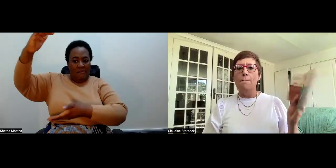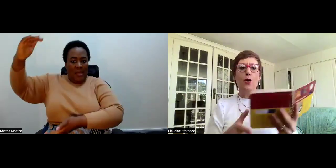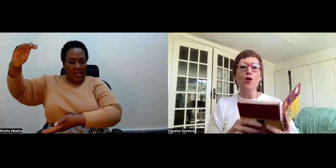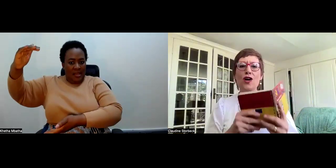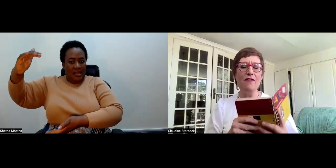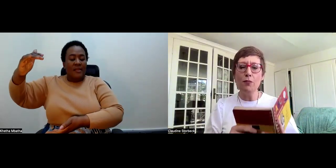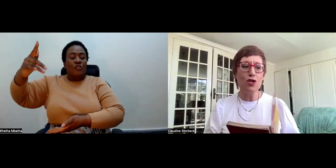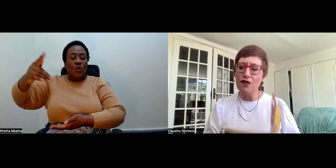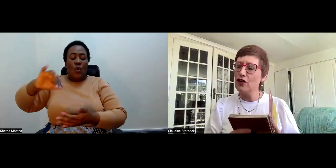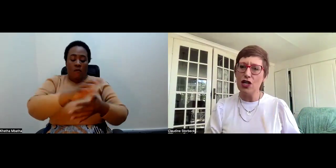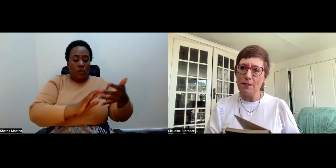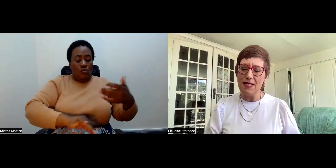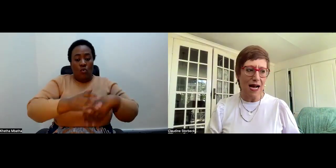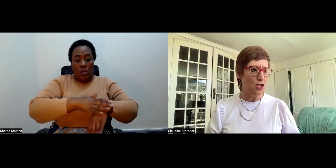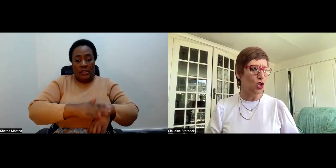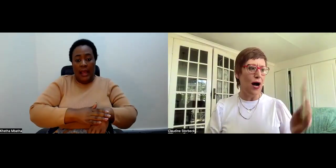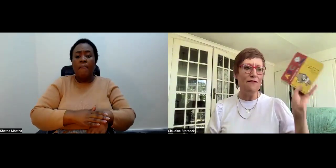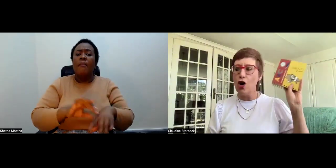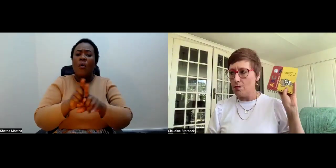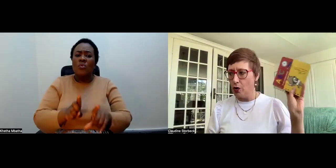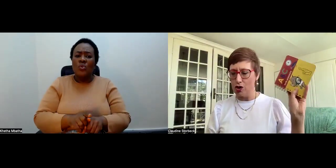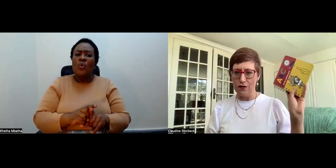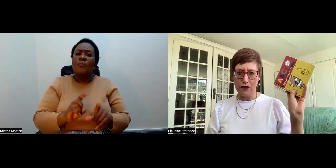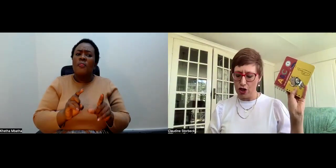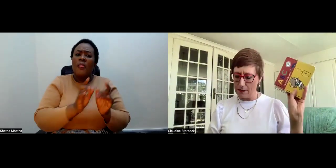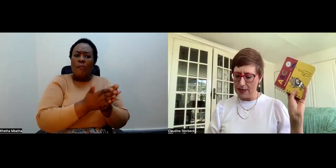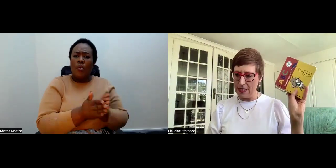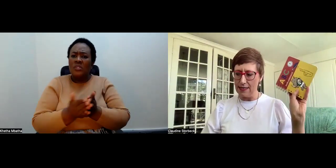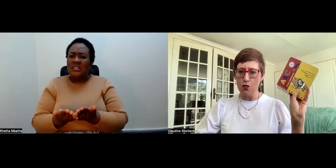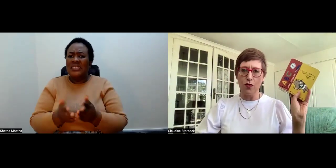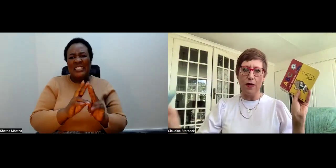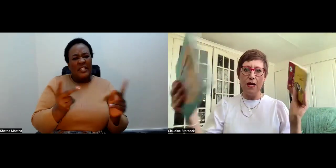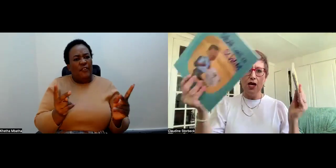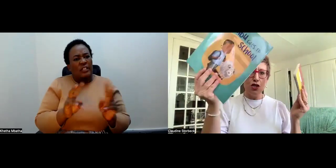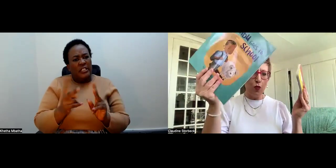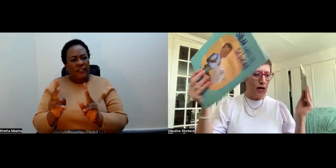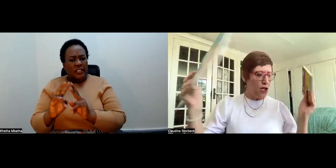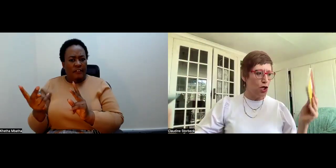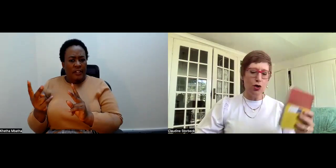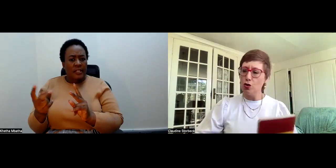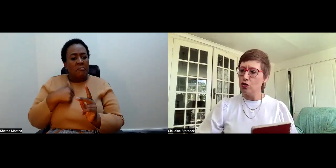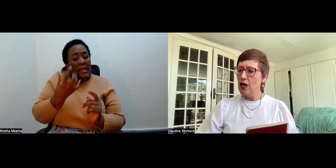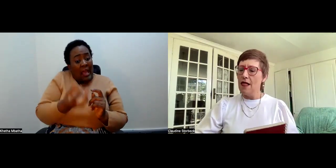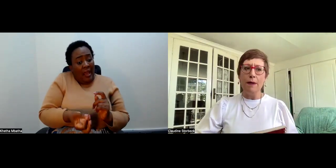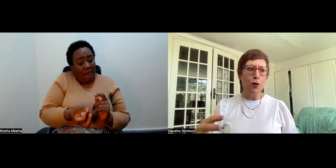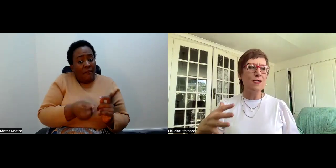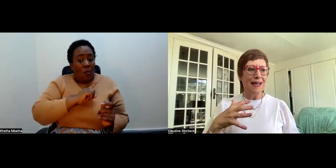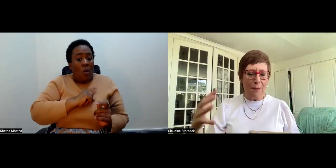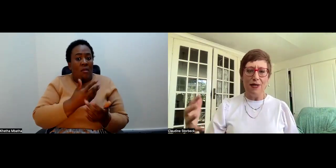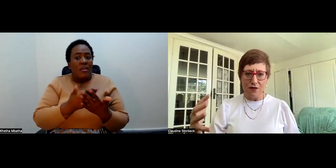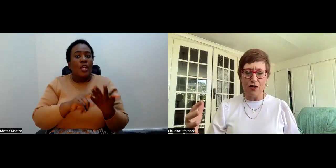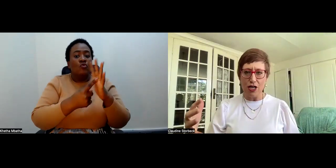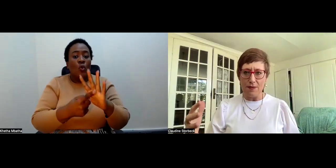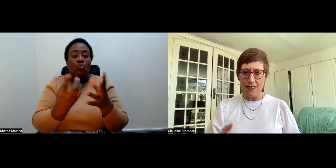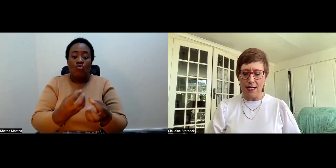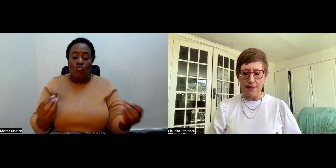time, but also having books of different shapes and sizes. So I've got books of different shapes and sizes with me so that we can show children that books